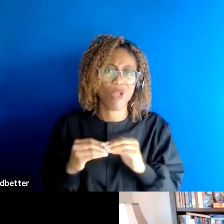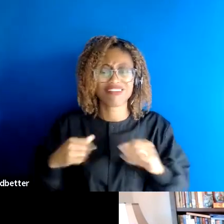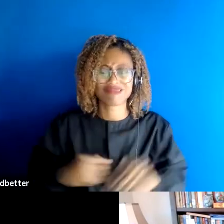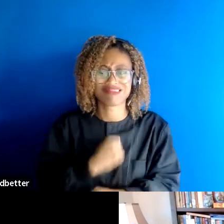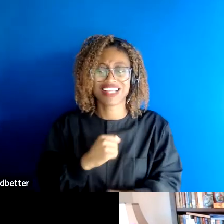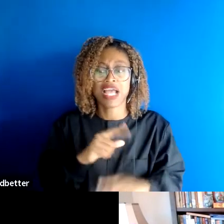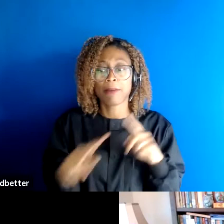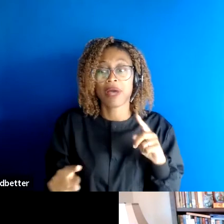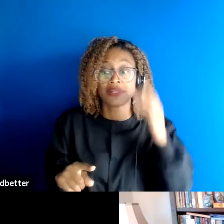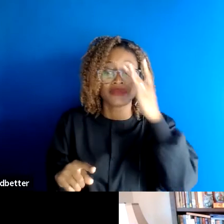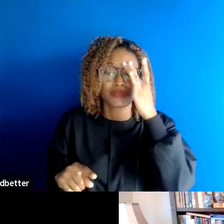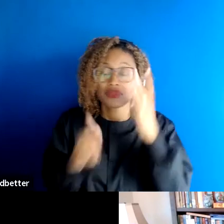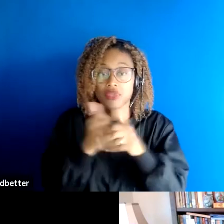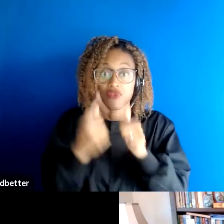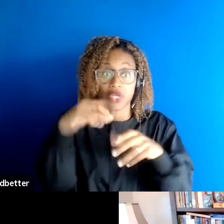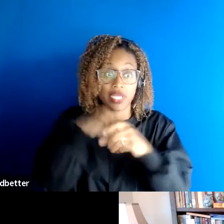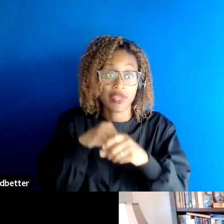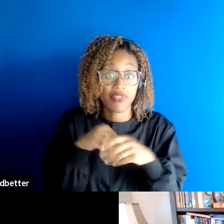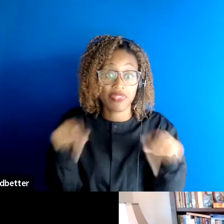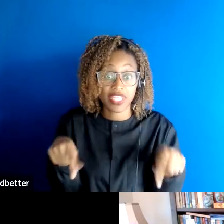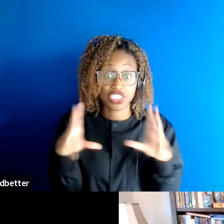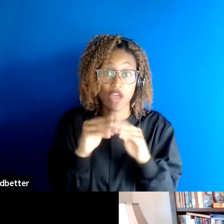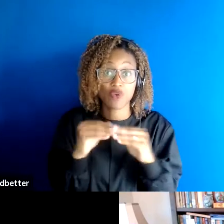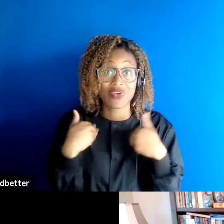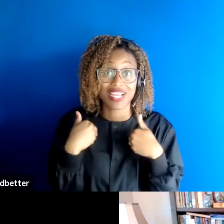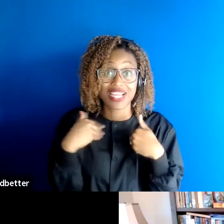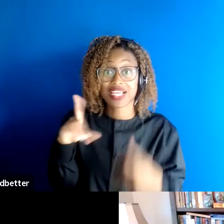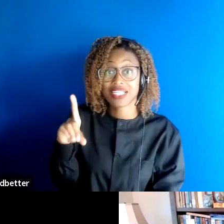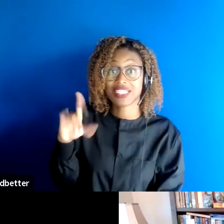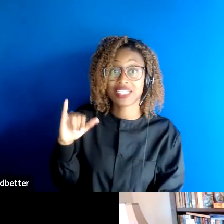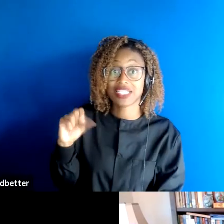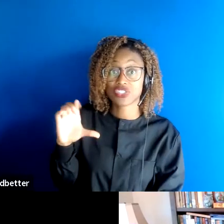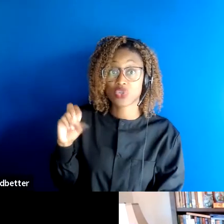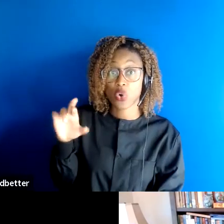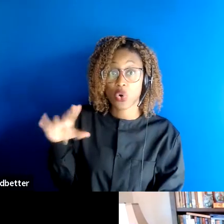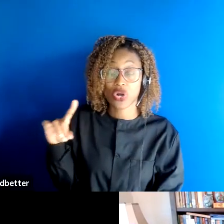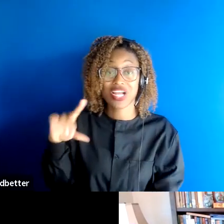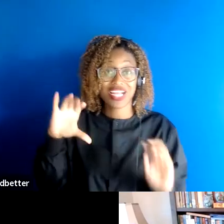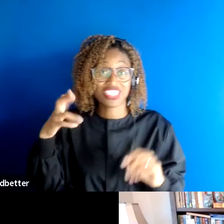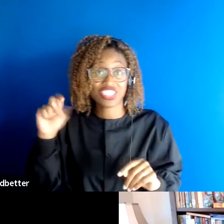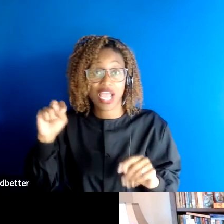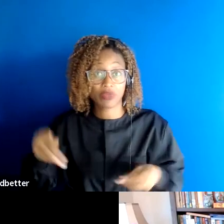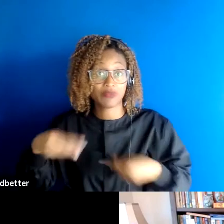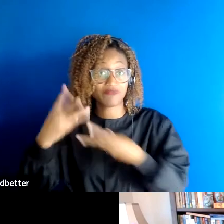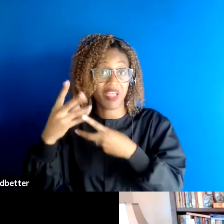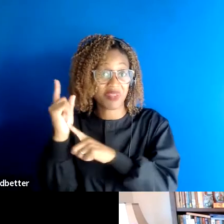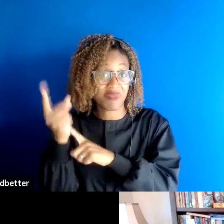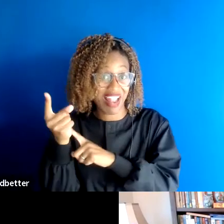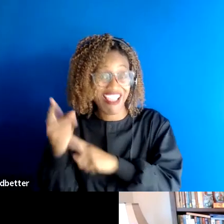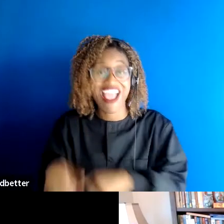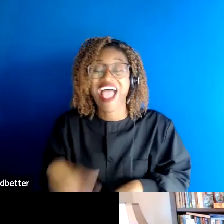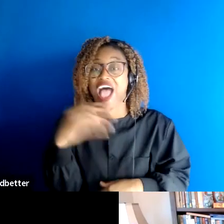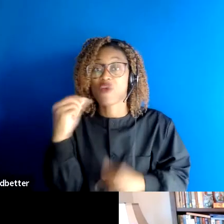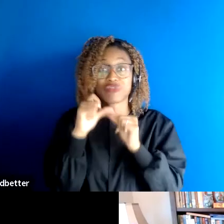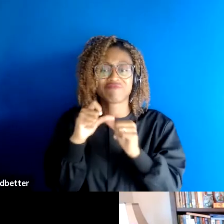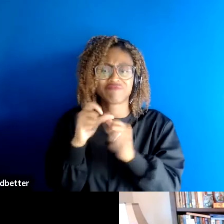who's been part of the conference, we do have the Discord. The Discord chat will be up in a bit, and we can